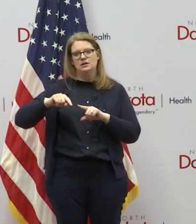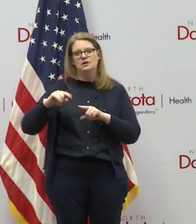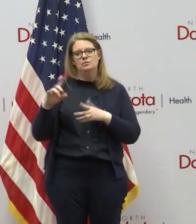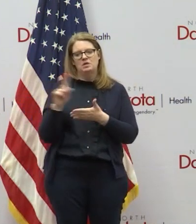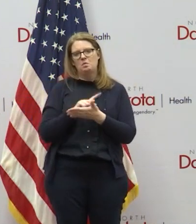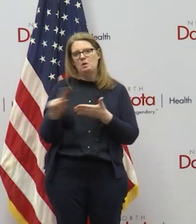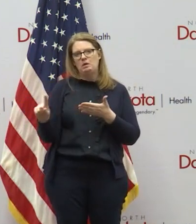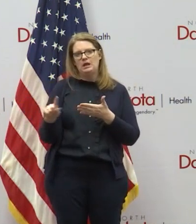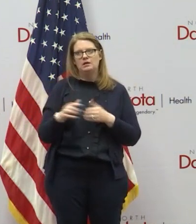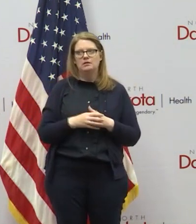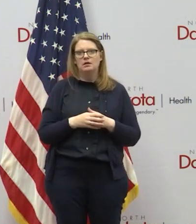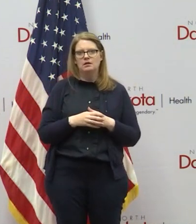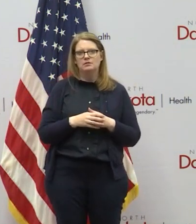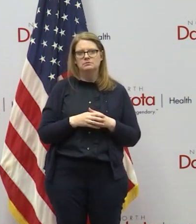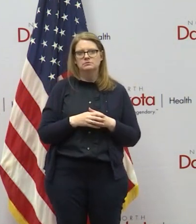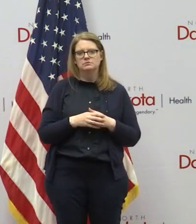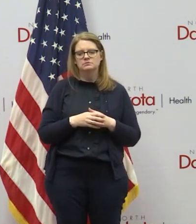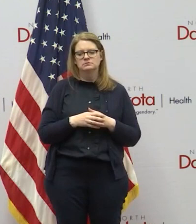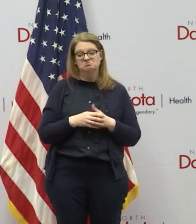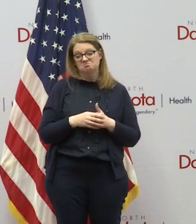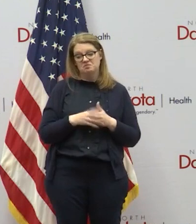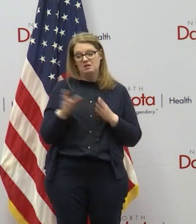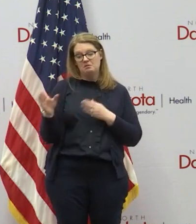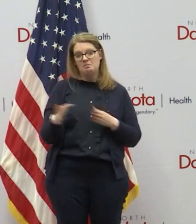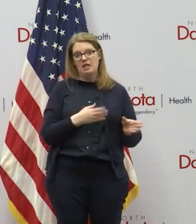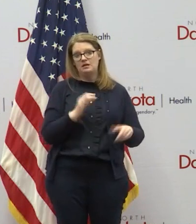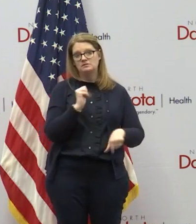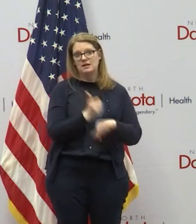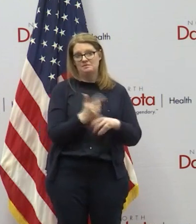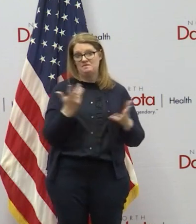week. So we have planning in place as far as